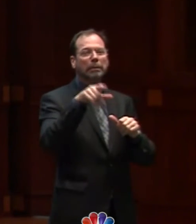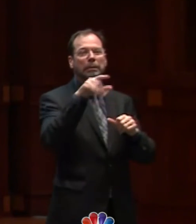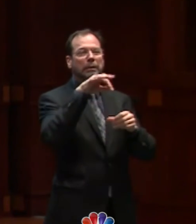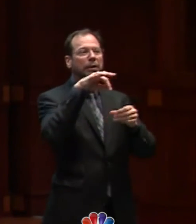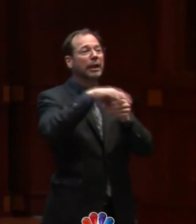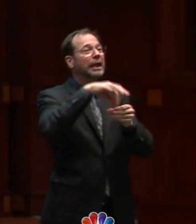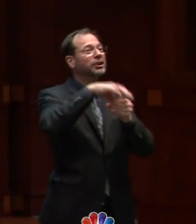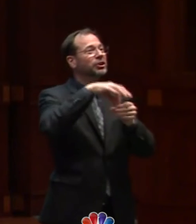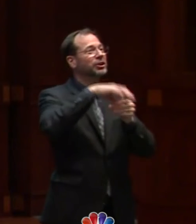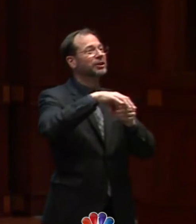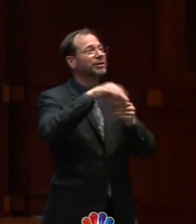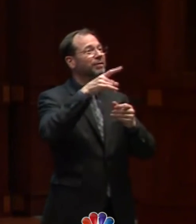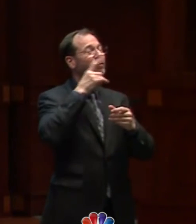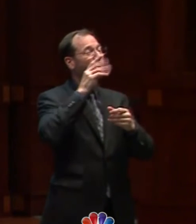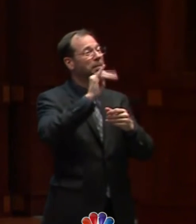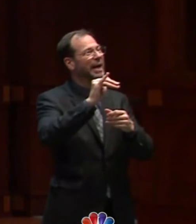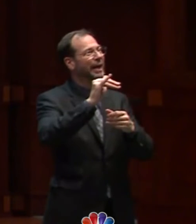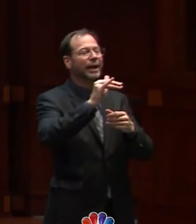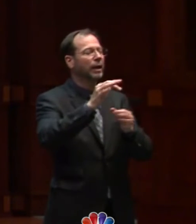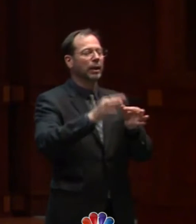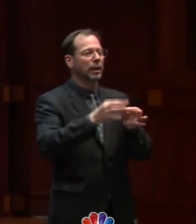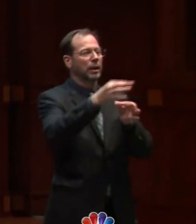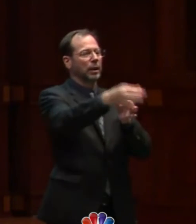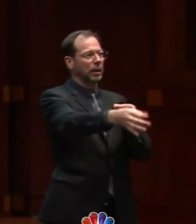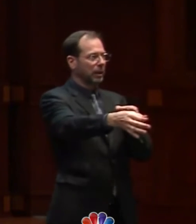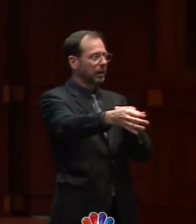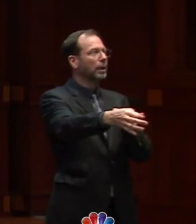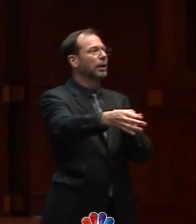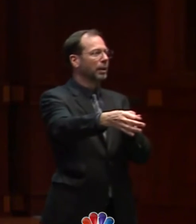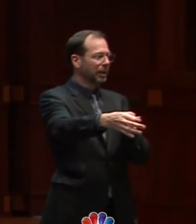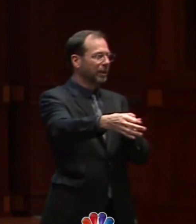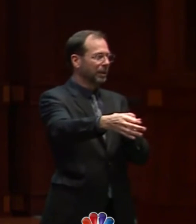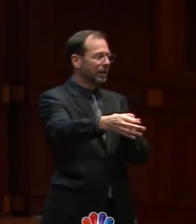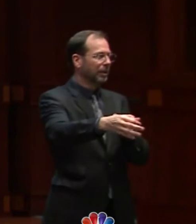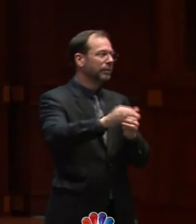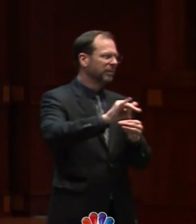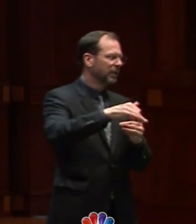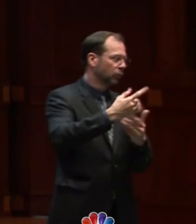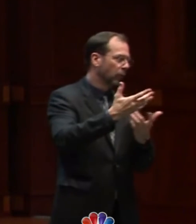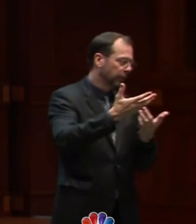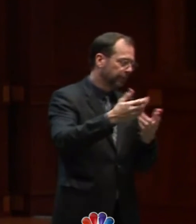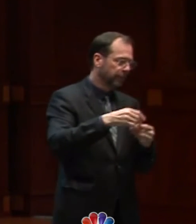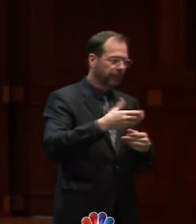set for May have been rescheduled for a later date, as an example,